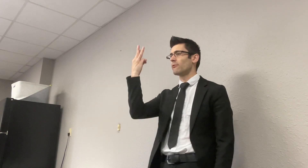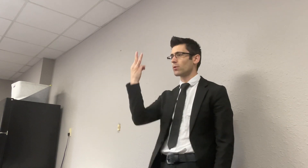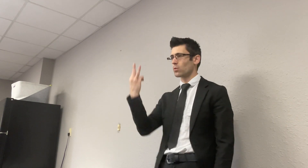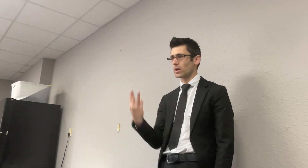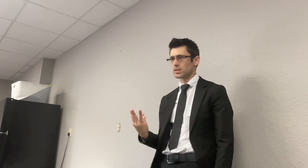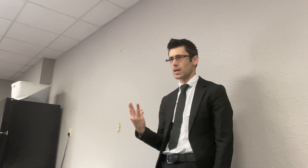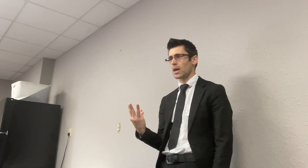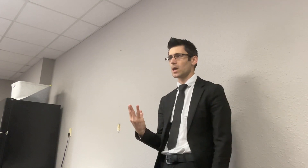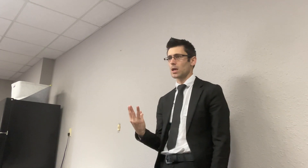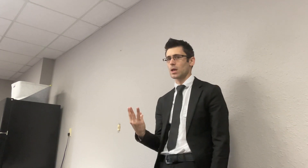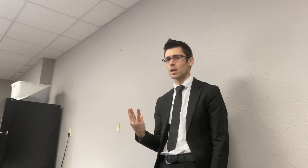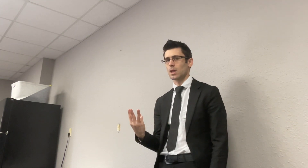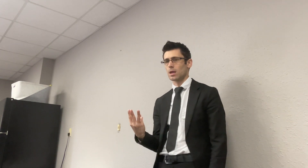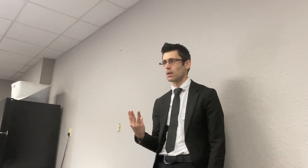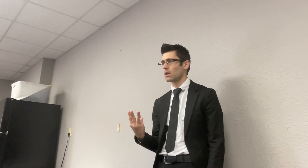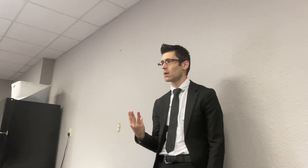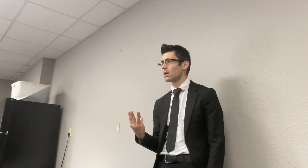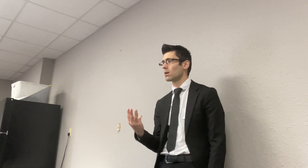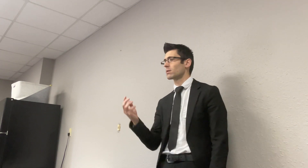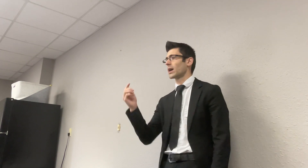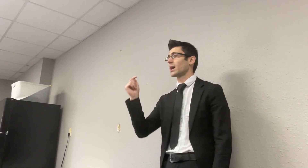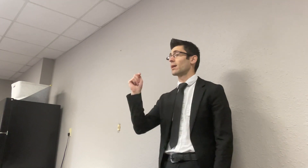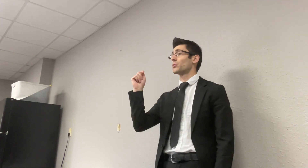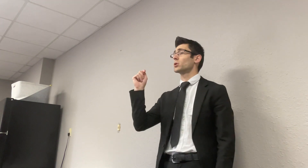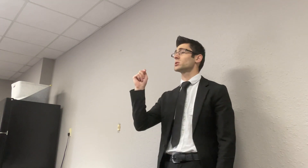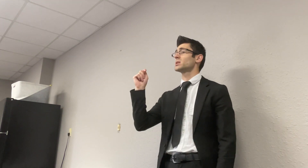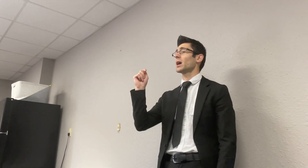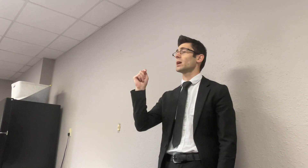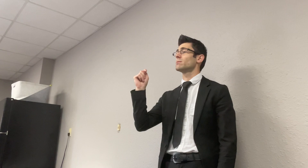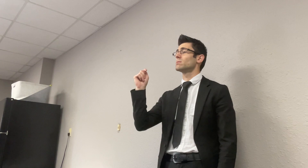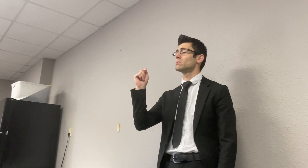every Wednesday. Okay, and Thursday,